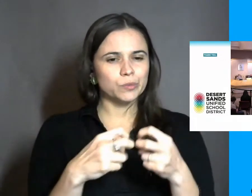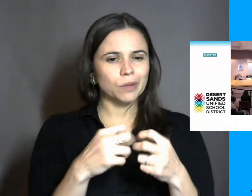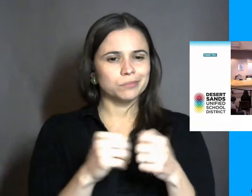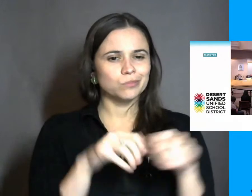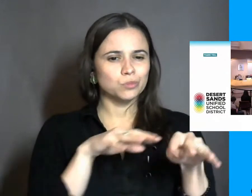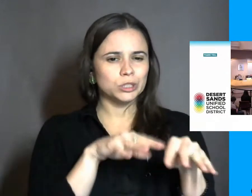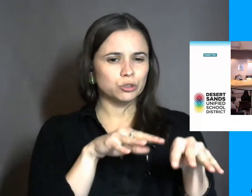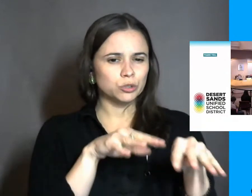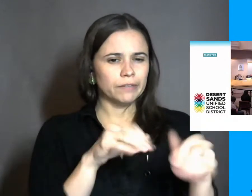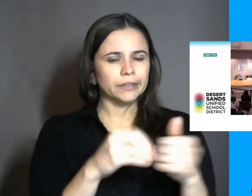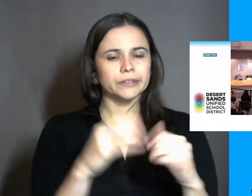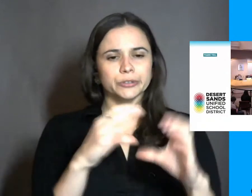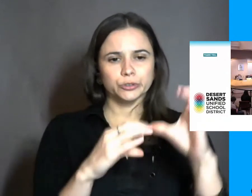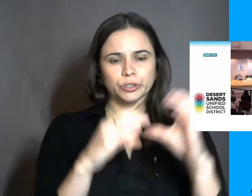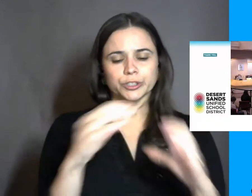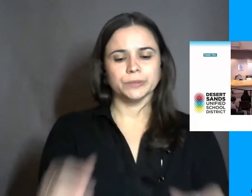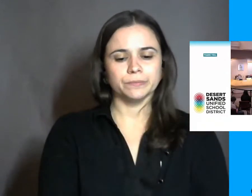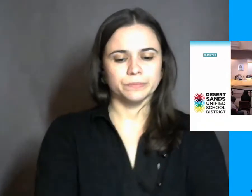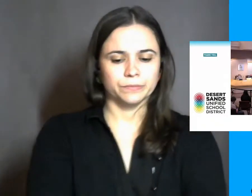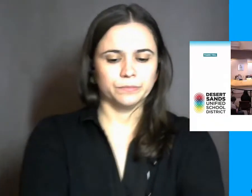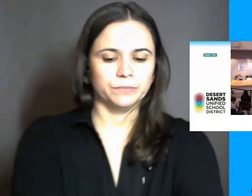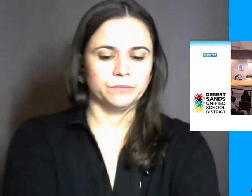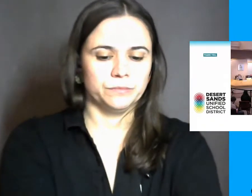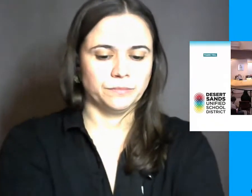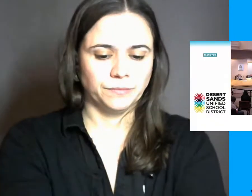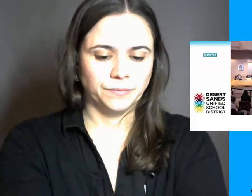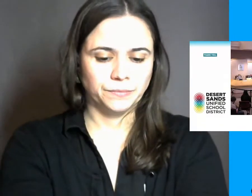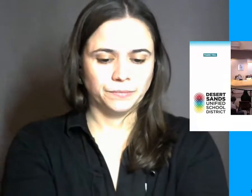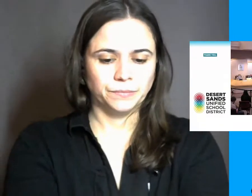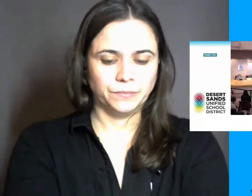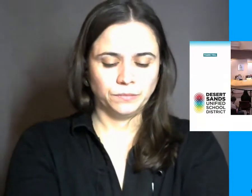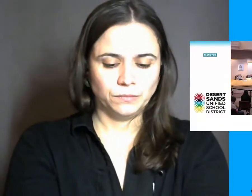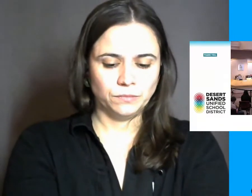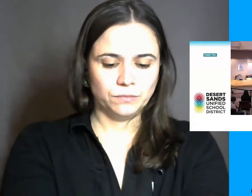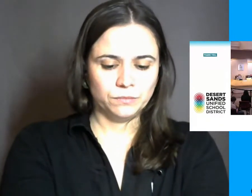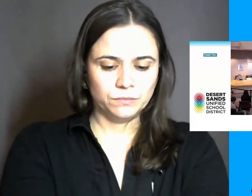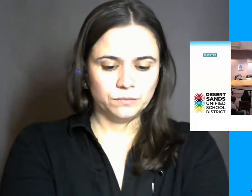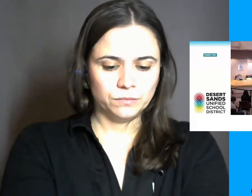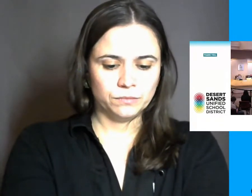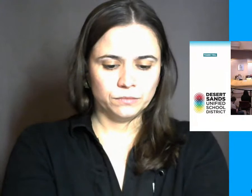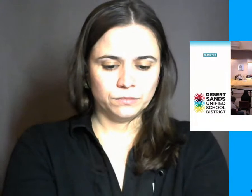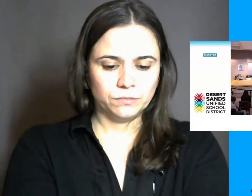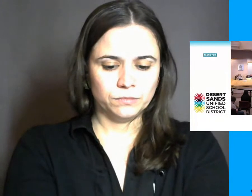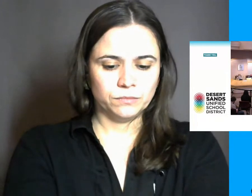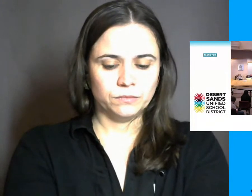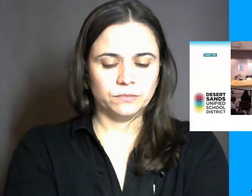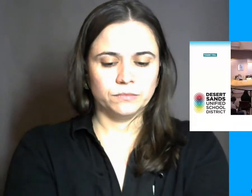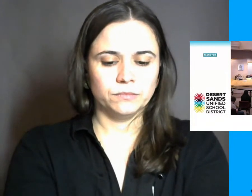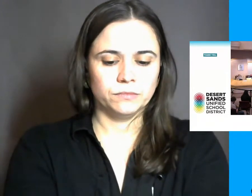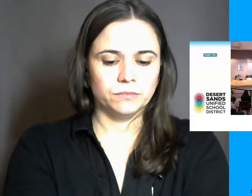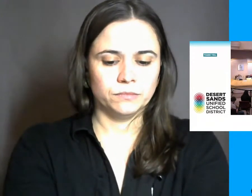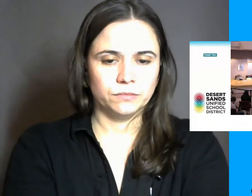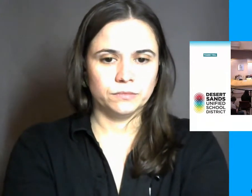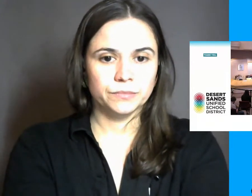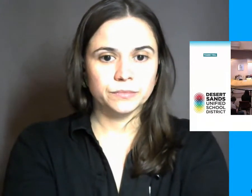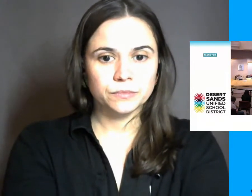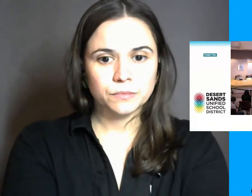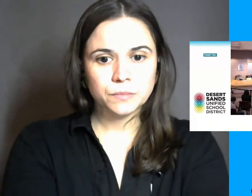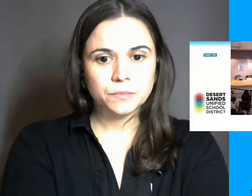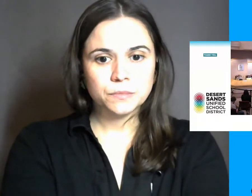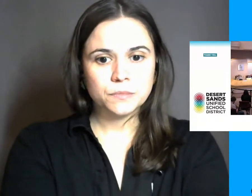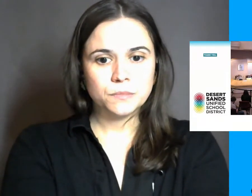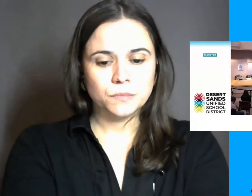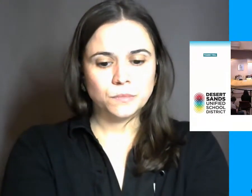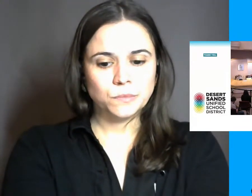part, pickup and drop-offs are difficult to get through anyways, but given the additional construction, I could see for opportunity